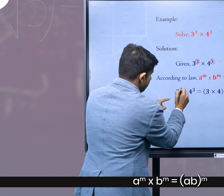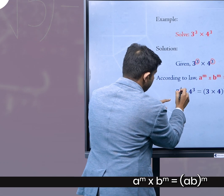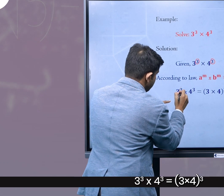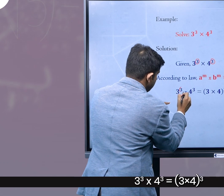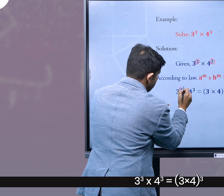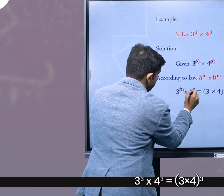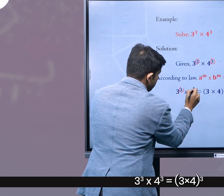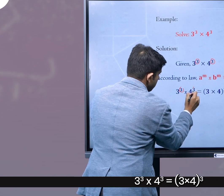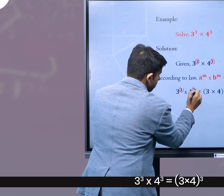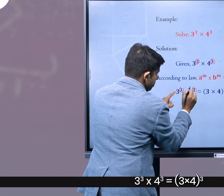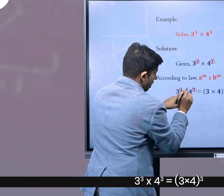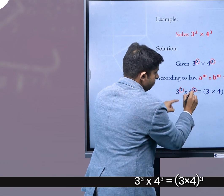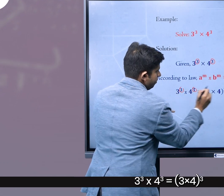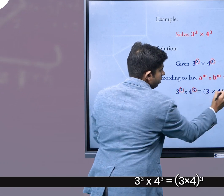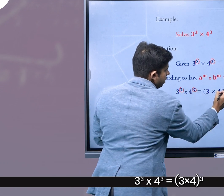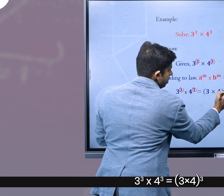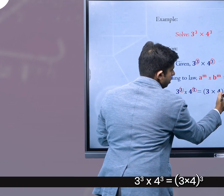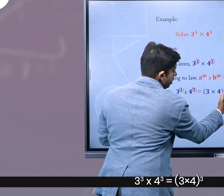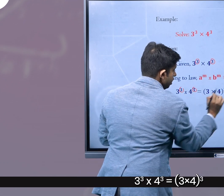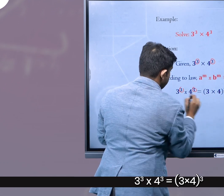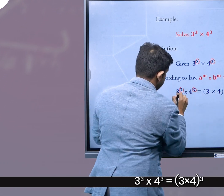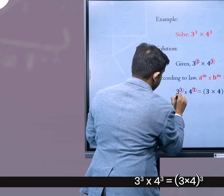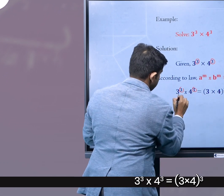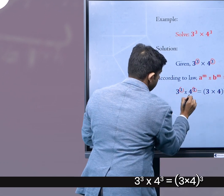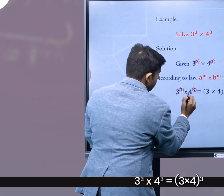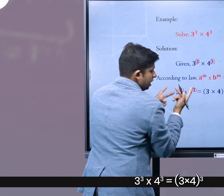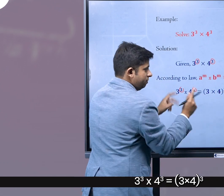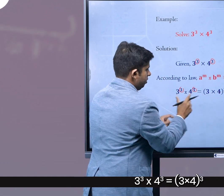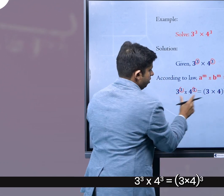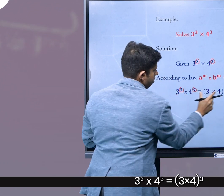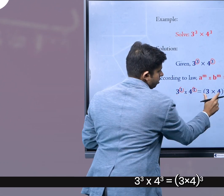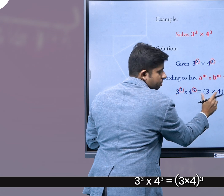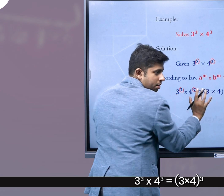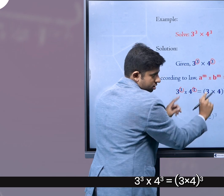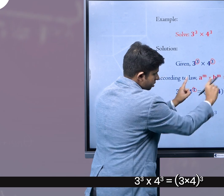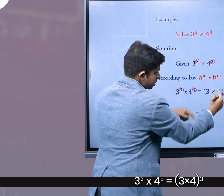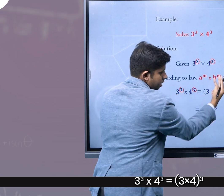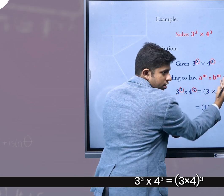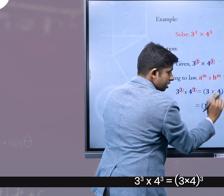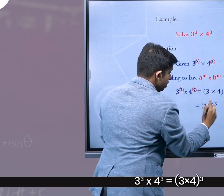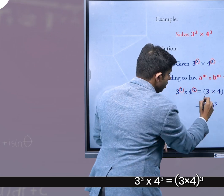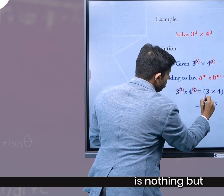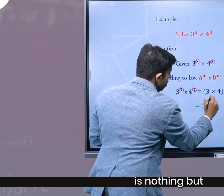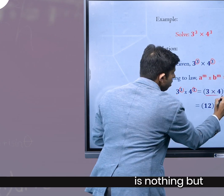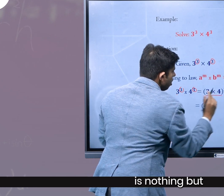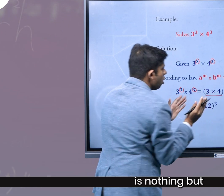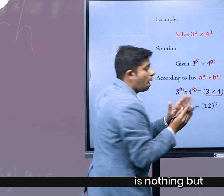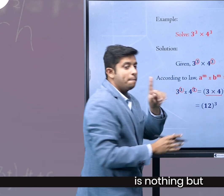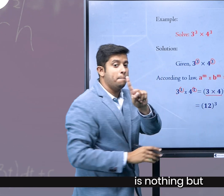3 to the power of 3 into 4 to the power of 3 is equal to 3 into 4 whole to the power of 3. Nothing but